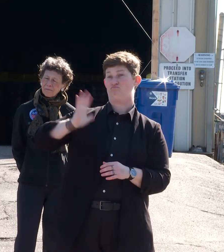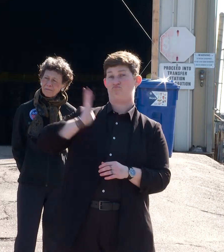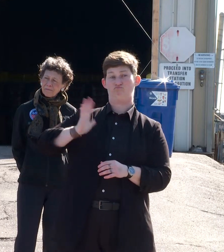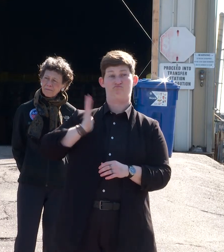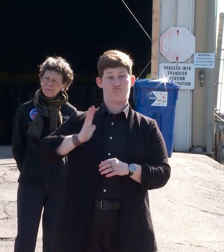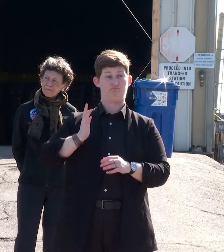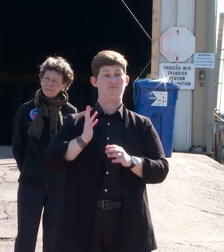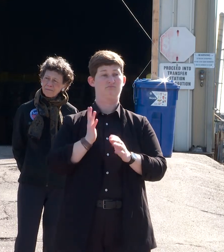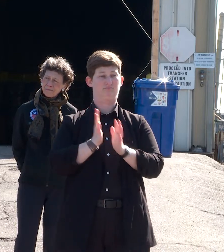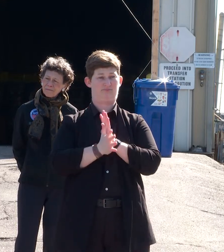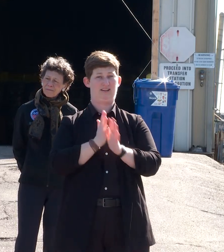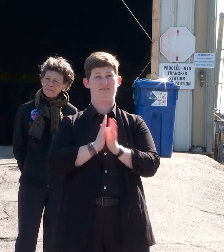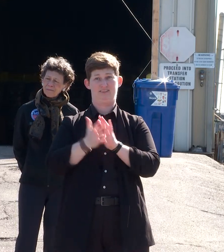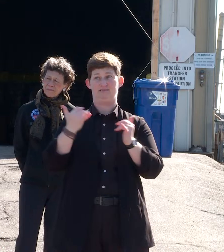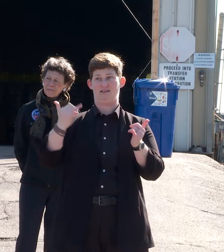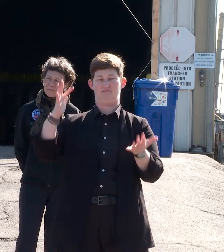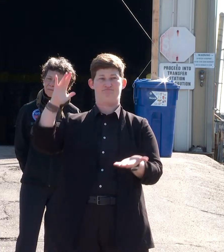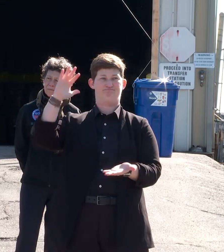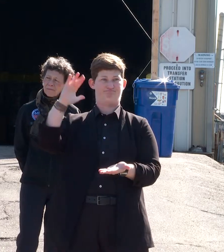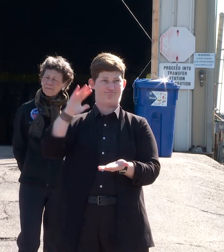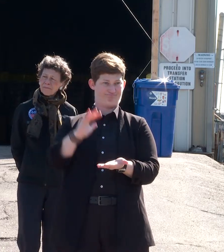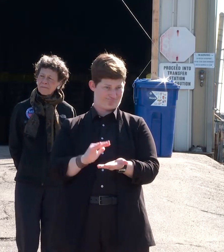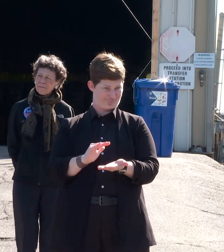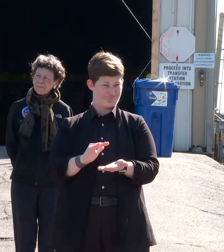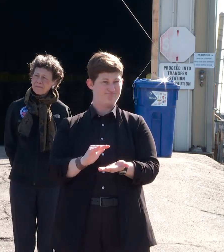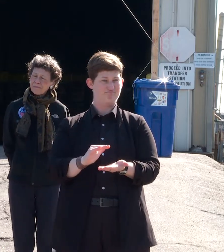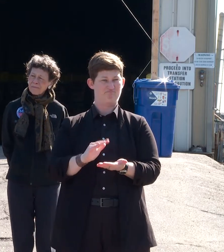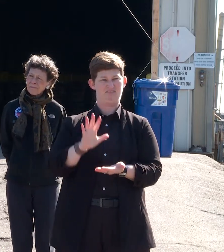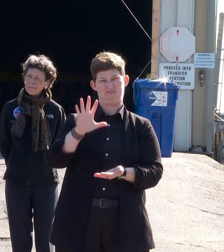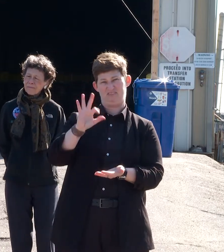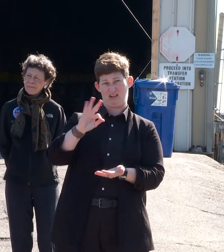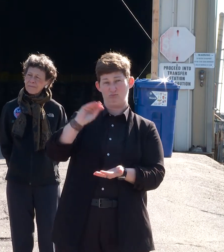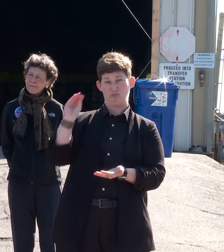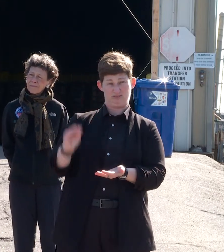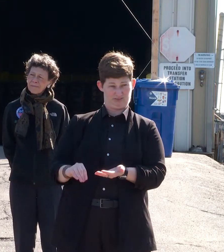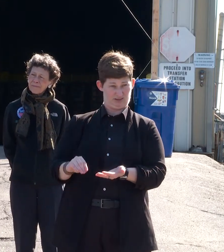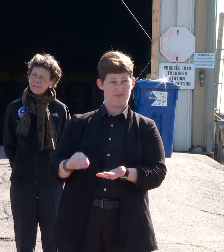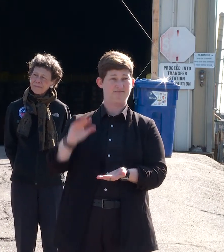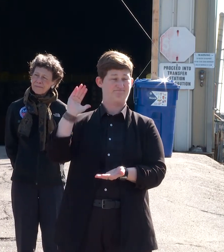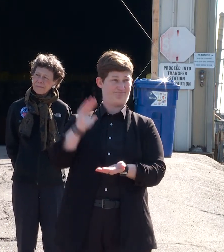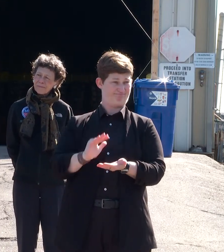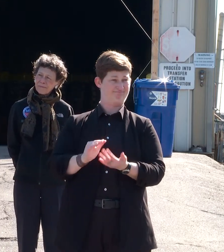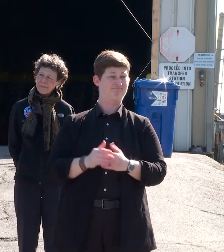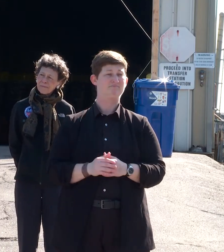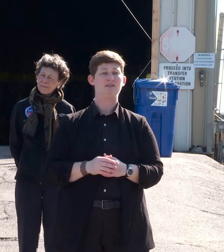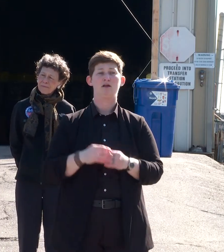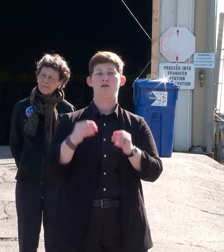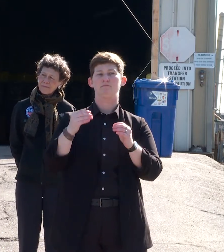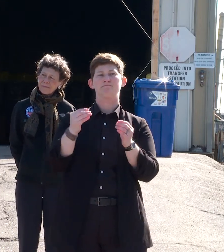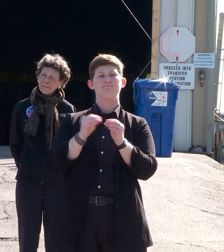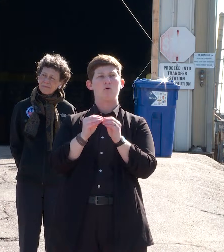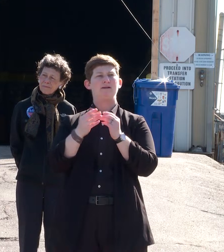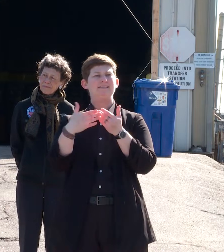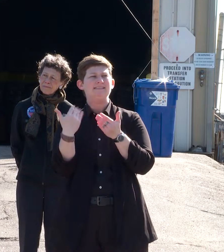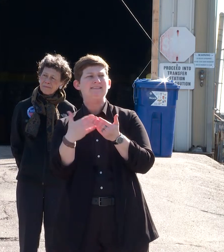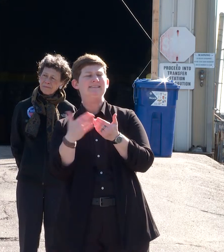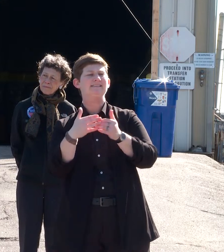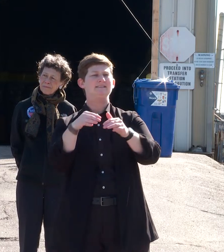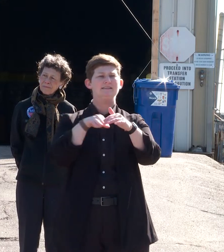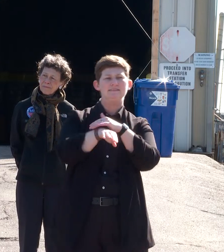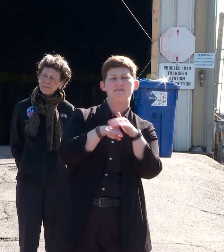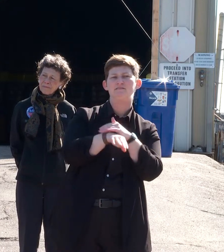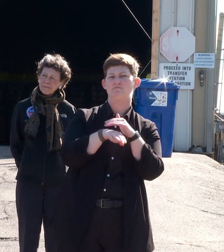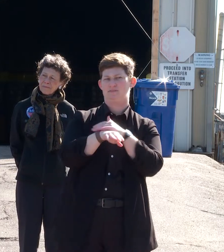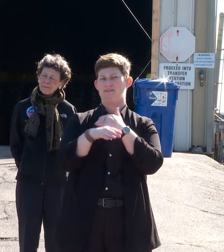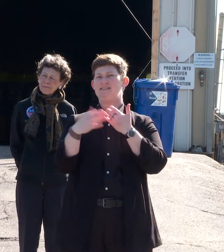reduced in this area by 59%, and just makes it more ease of accessibility here for